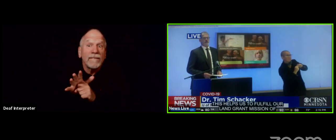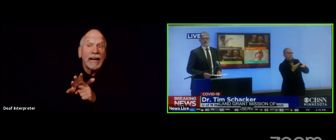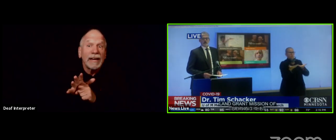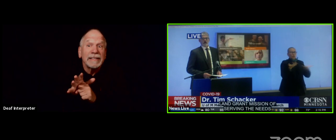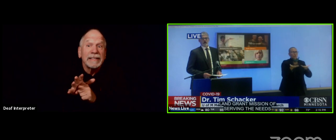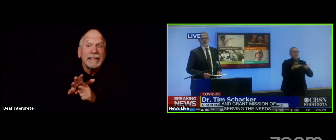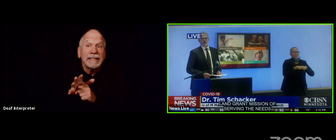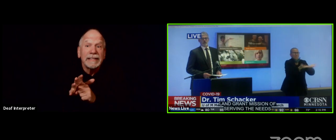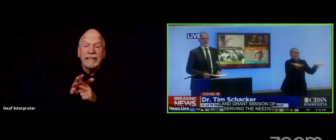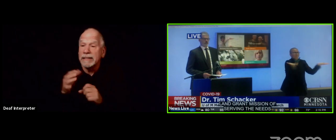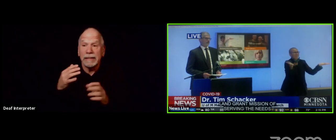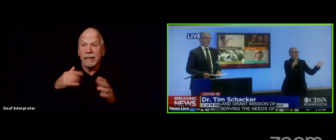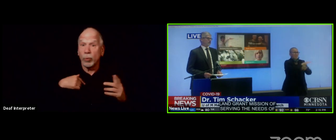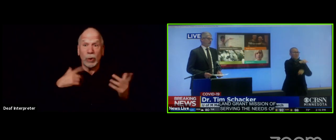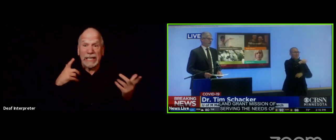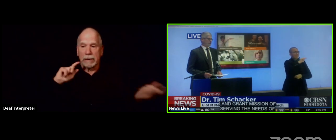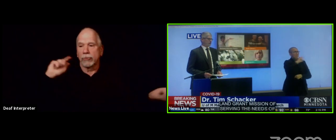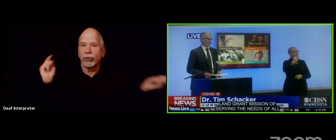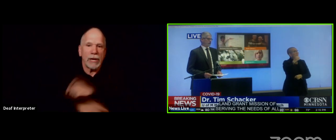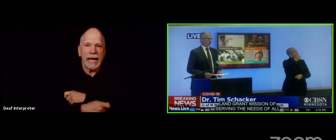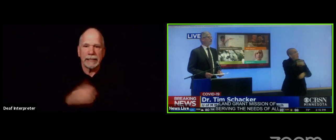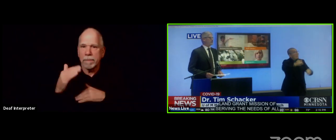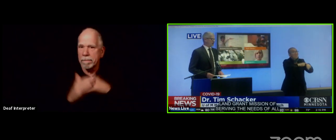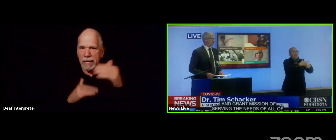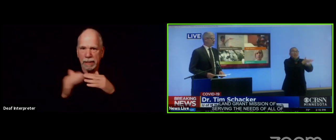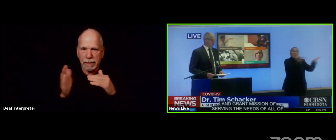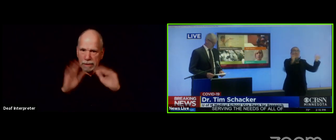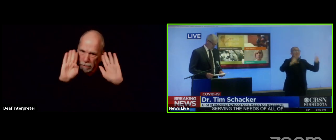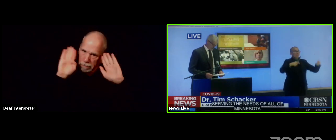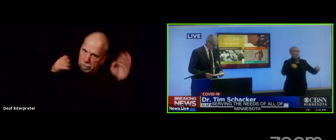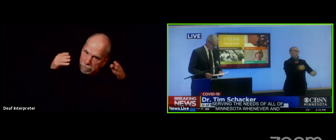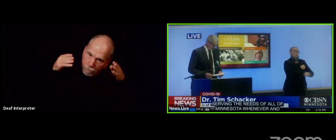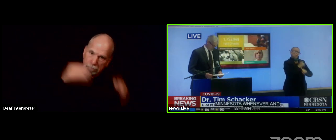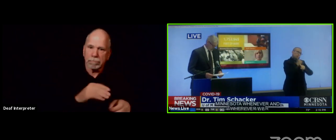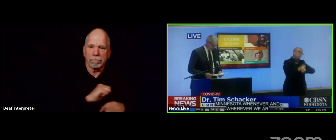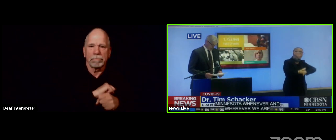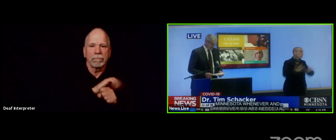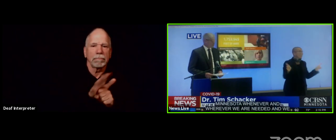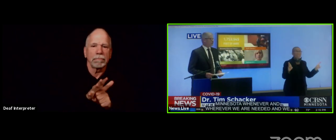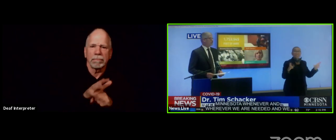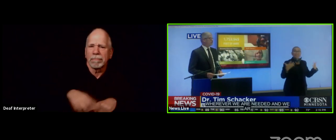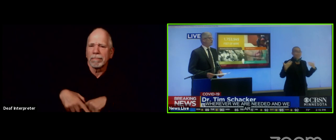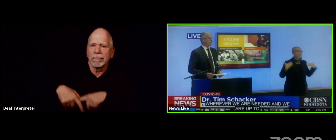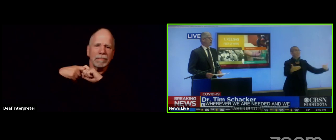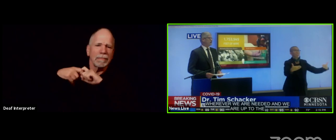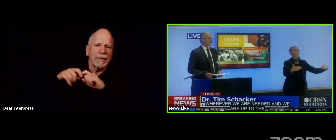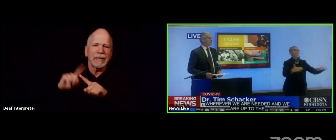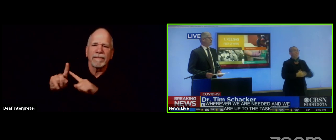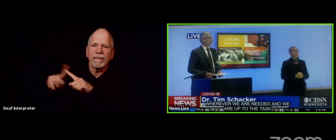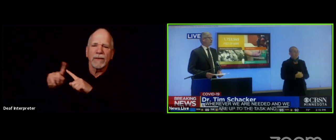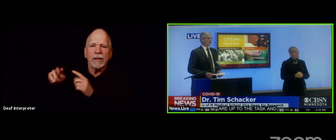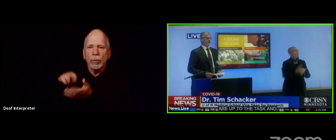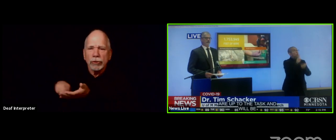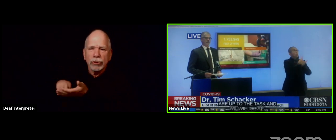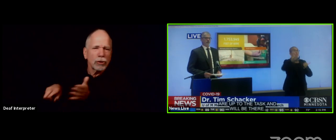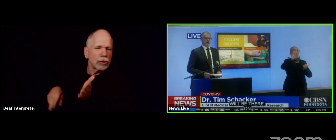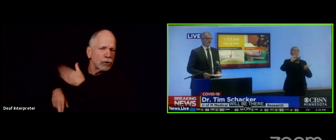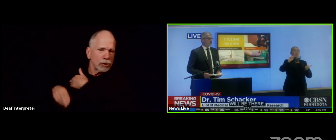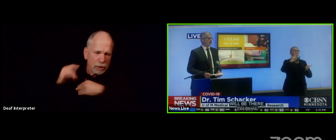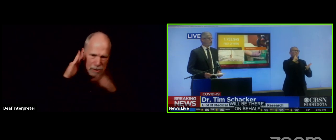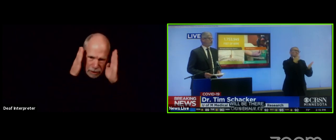wherever we are needed. And we are up to the task and we will be there. On behalf of the university, I'd like to thank